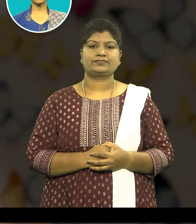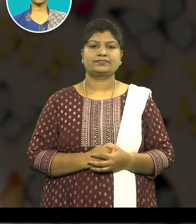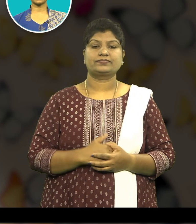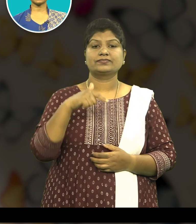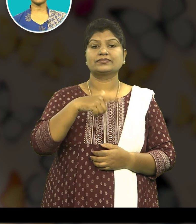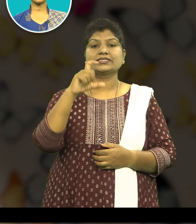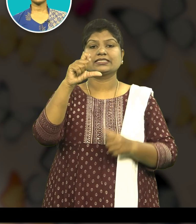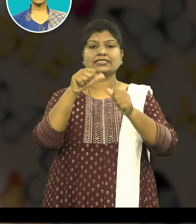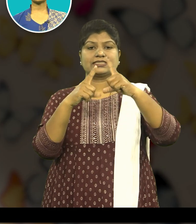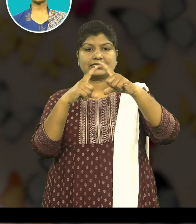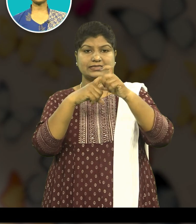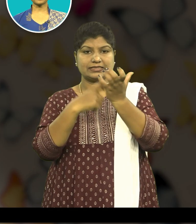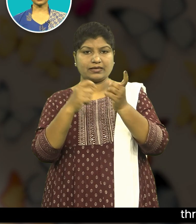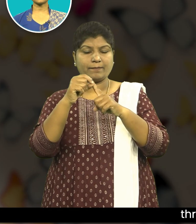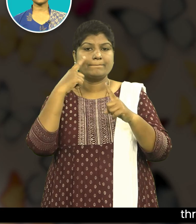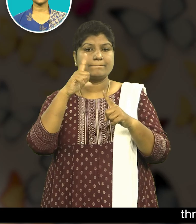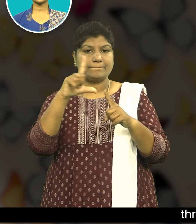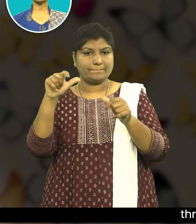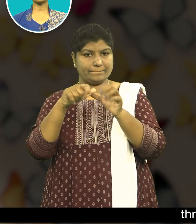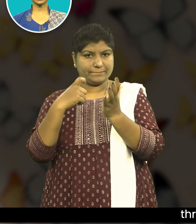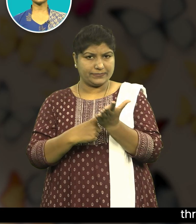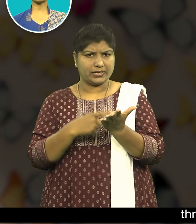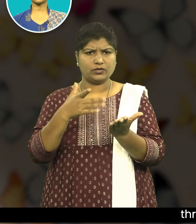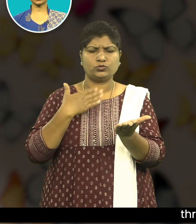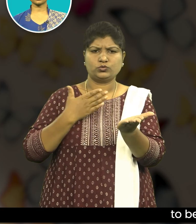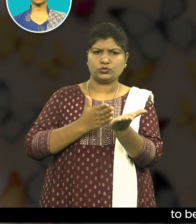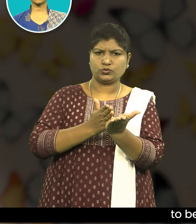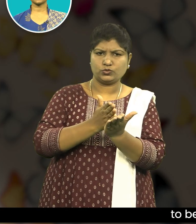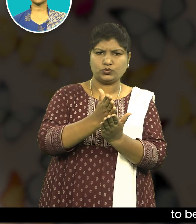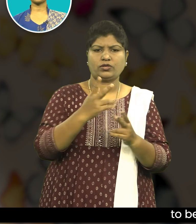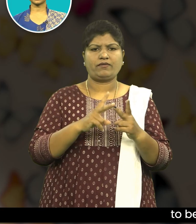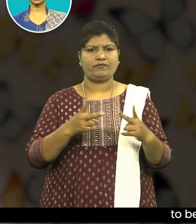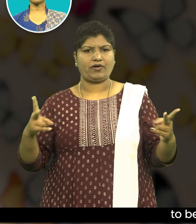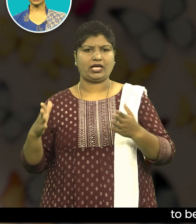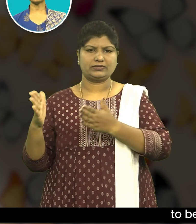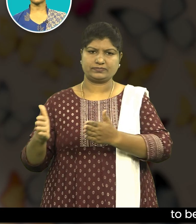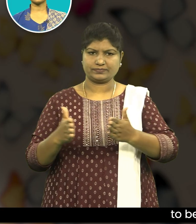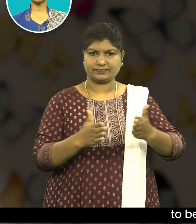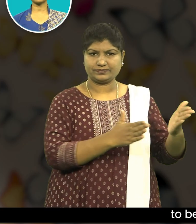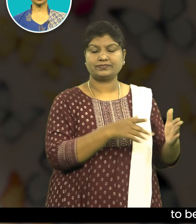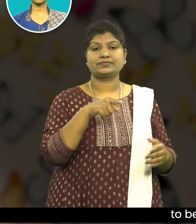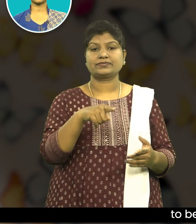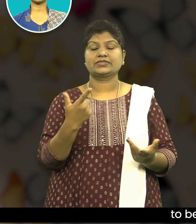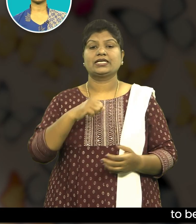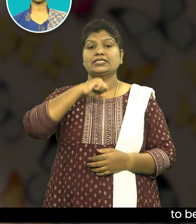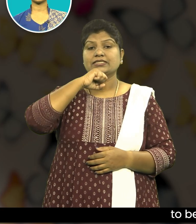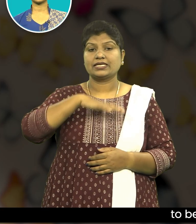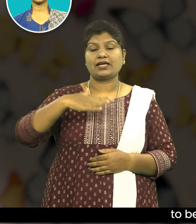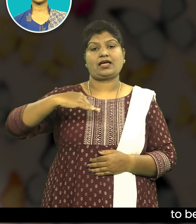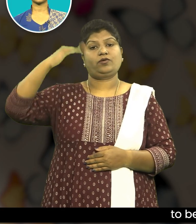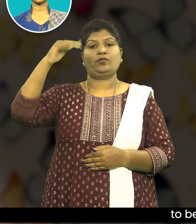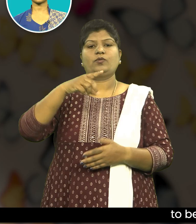The caterpillar has to pass through various stages to become an adult moth.